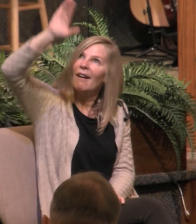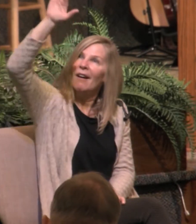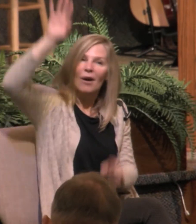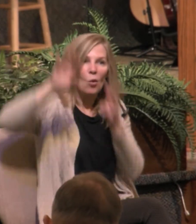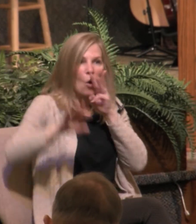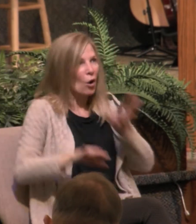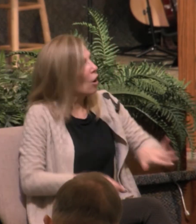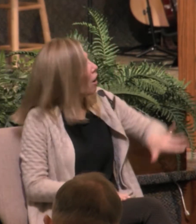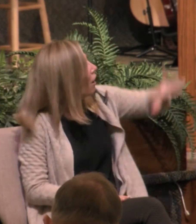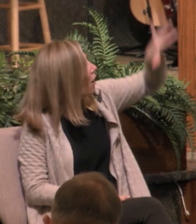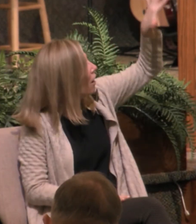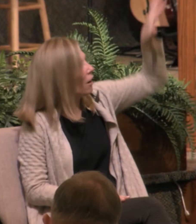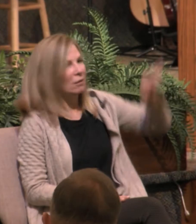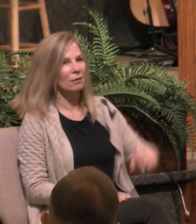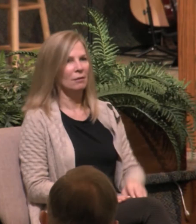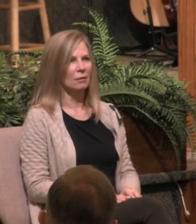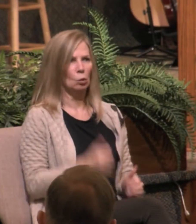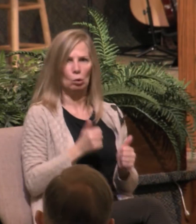Okay, who's going to go first?